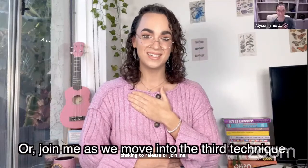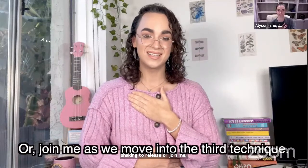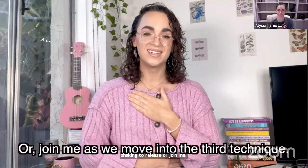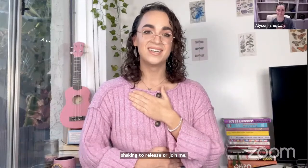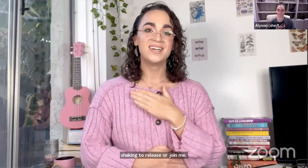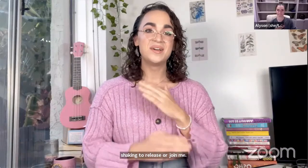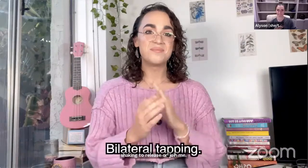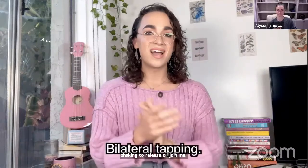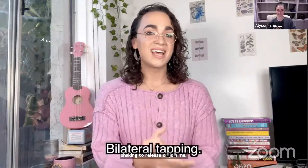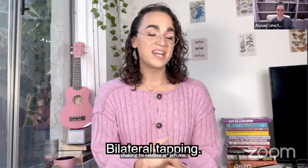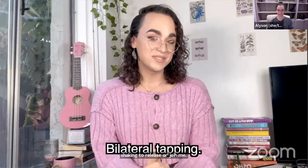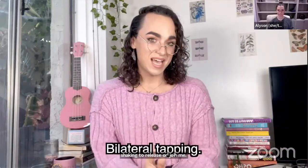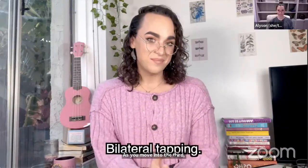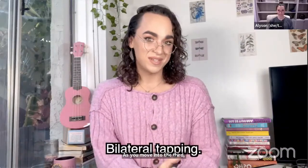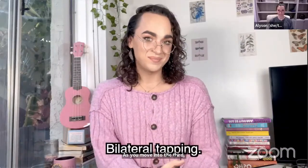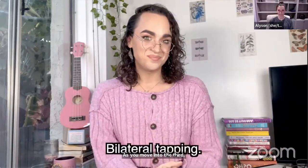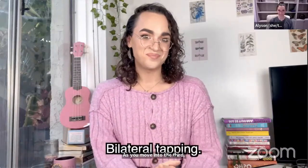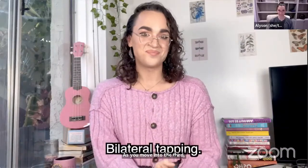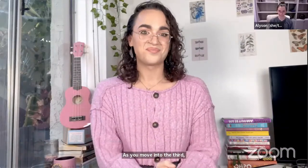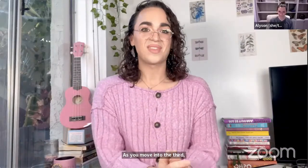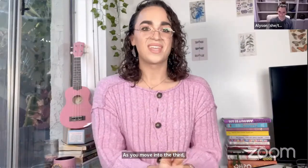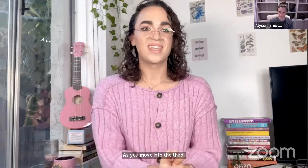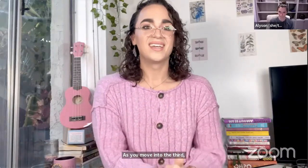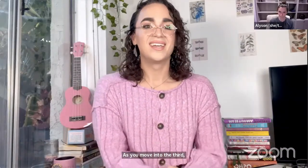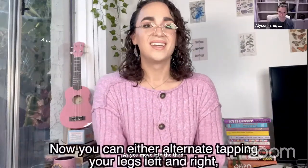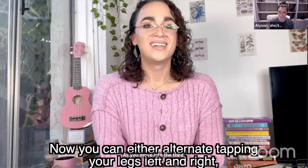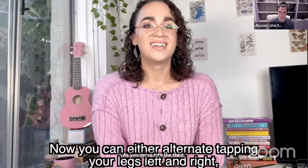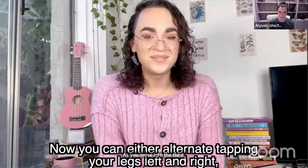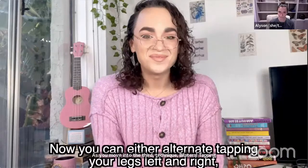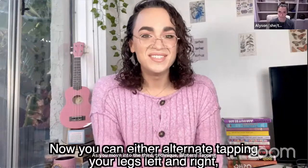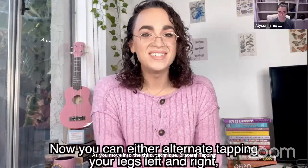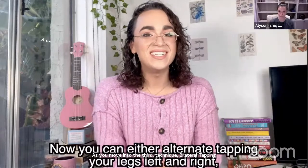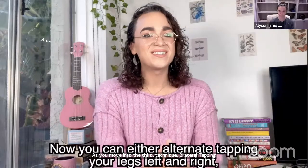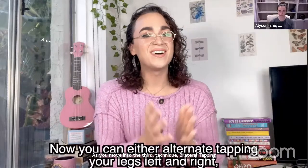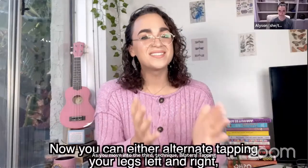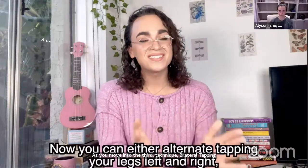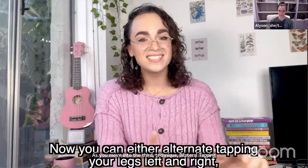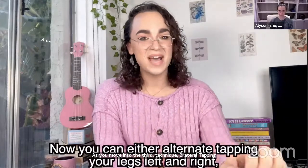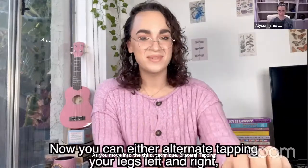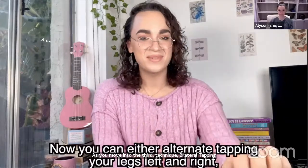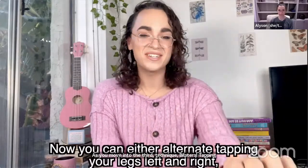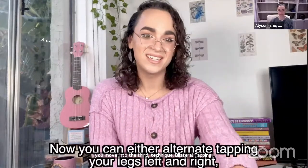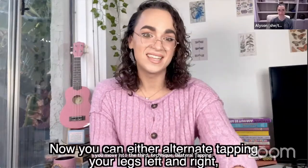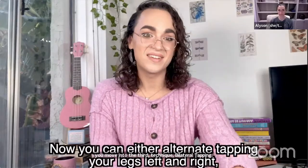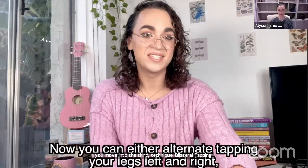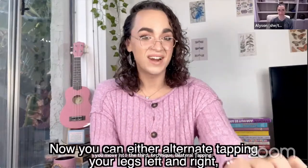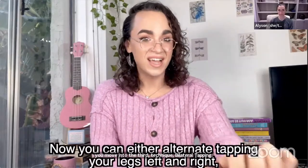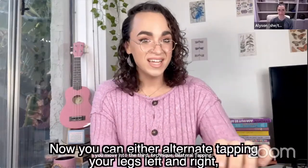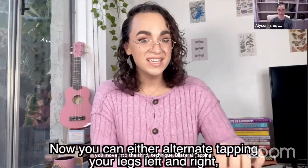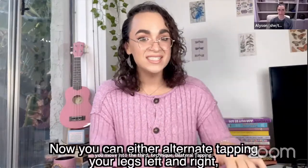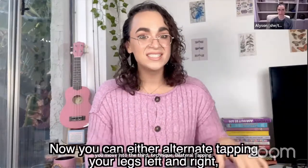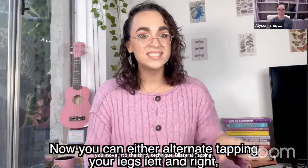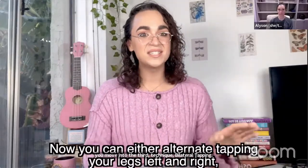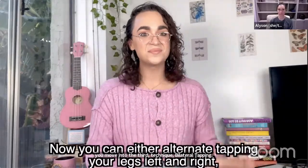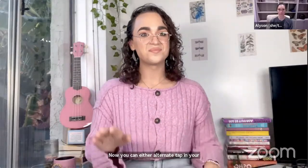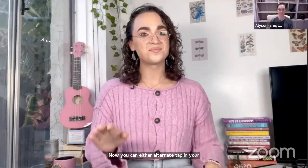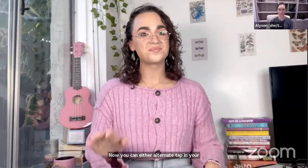technique, bilateral tapping. Now, you can either alternate tapping your legs left and